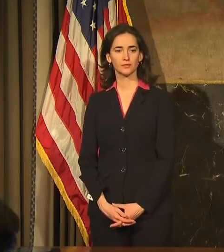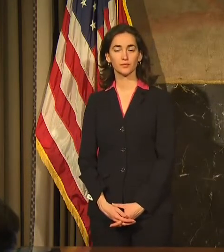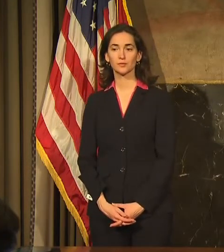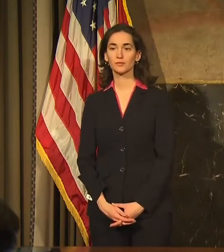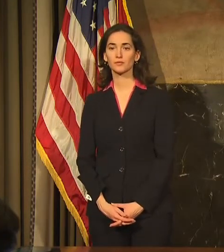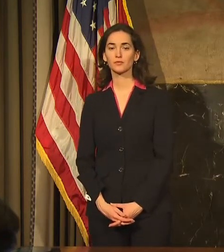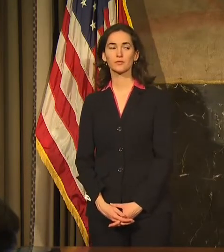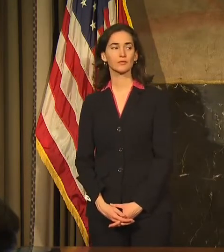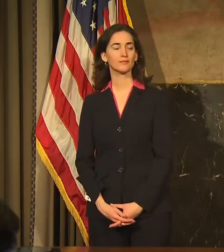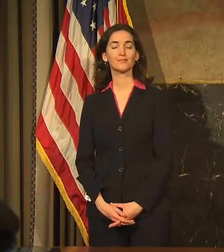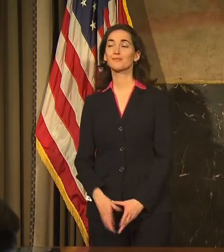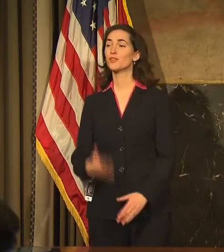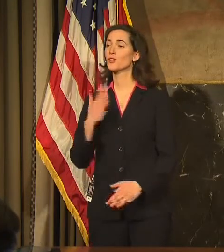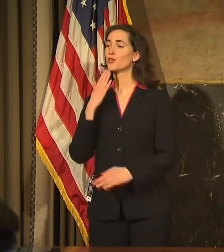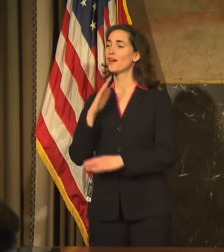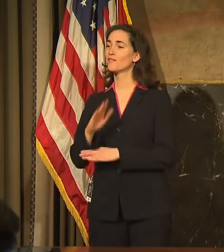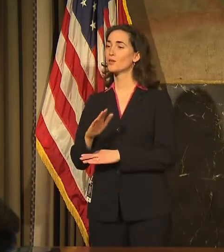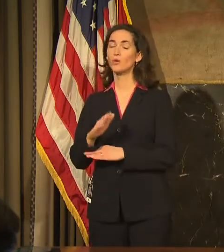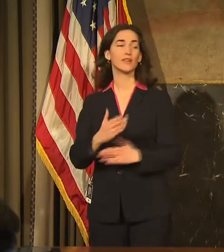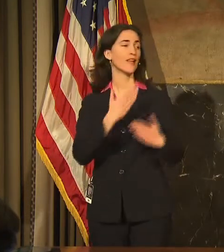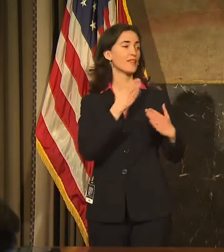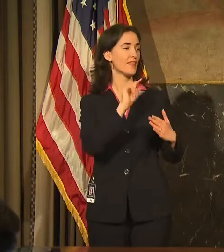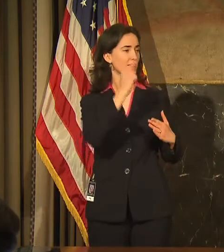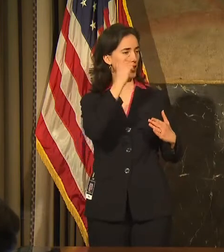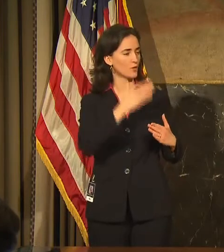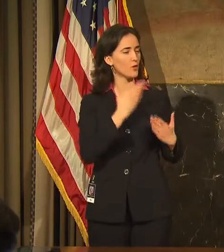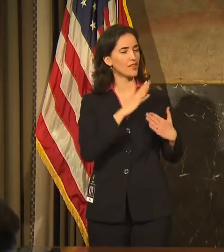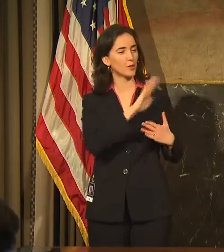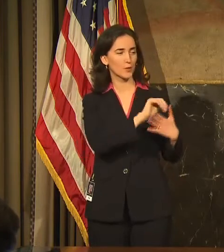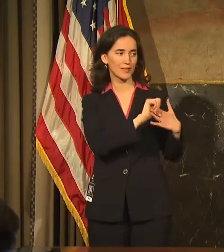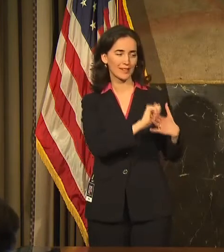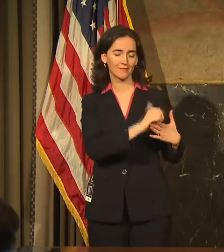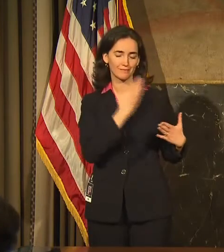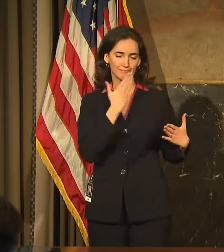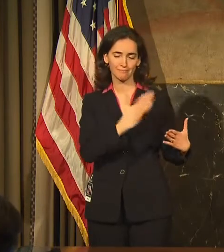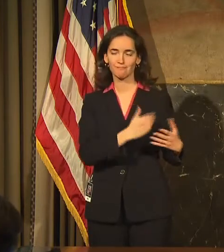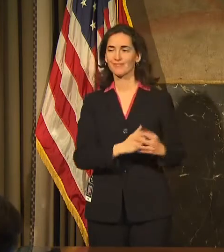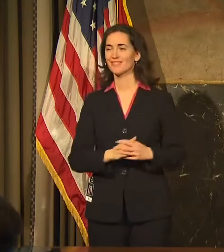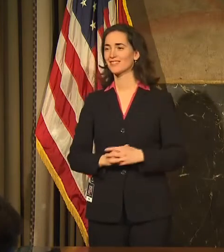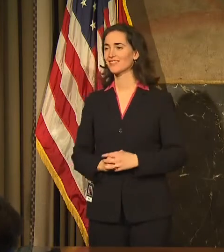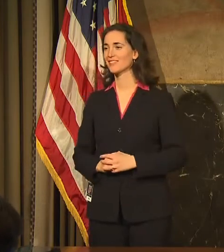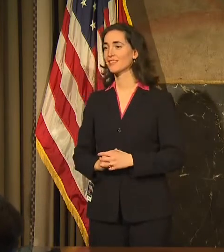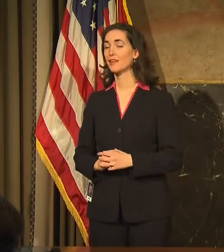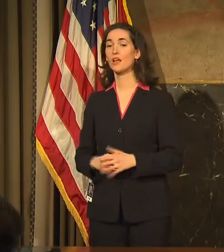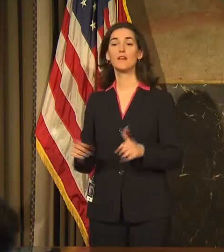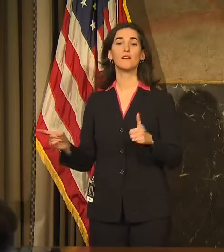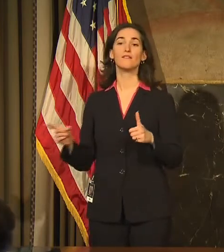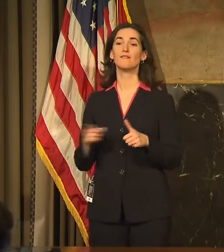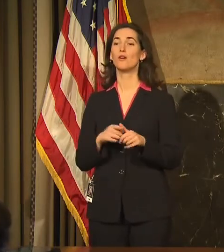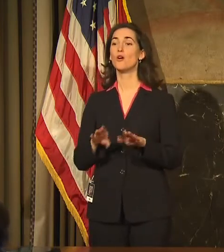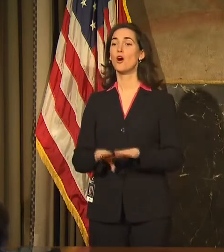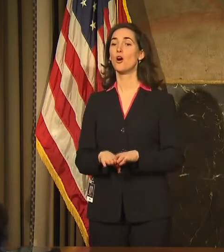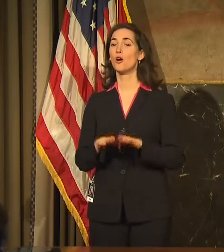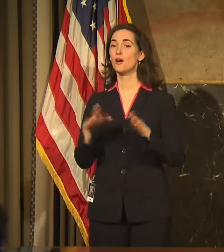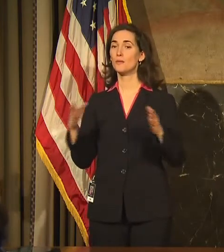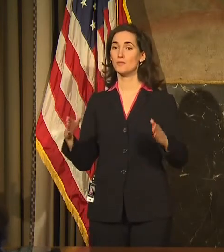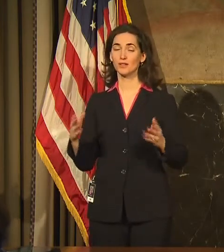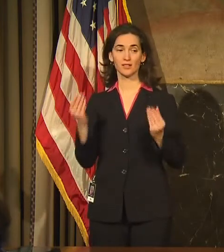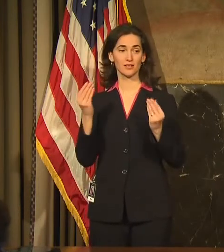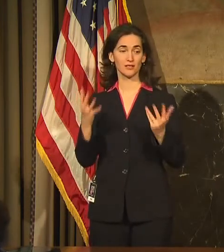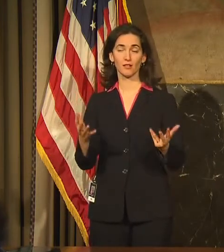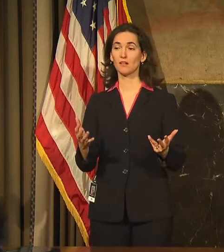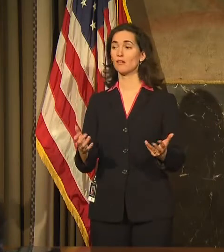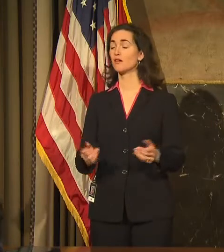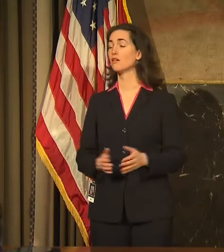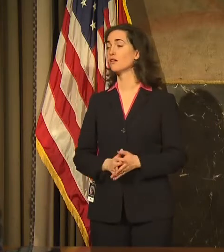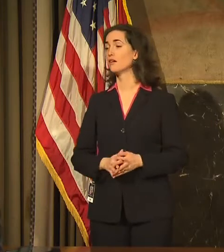Good afternoon. Thank you, Governor. Thank you for your leadership. And I would like to just open by thanking a lot of